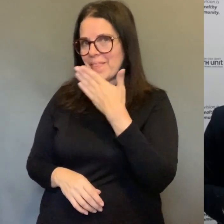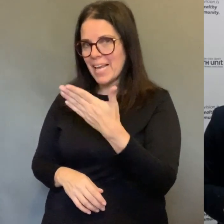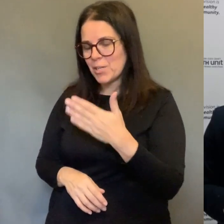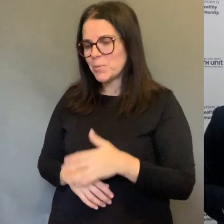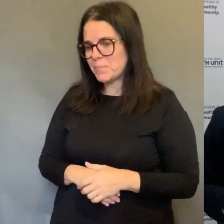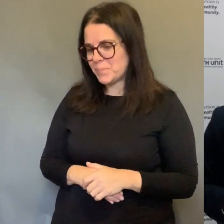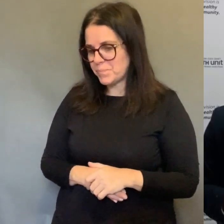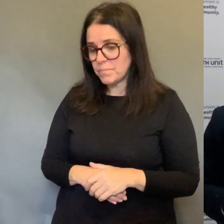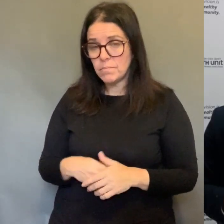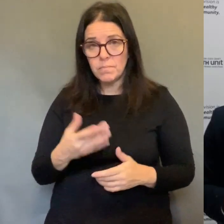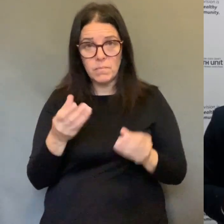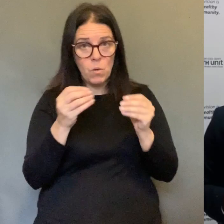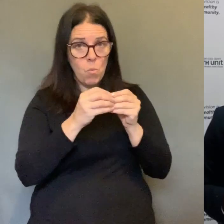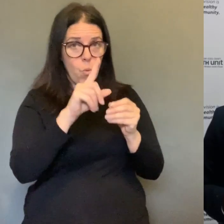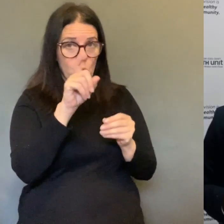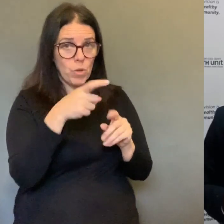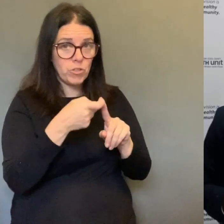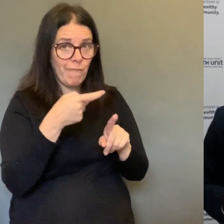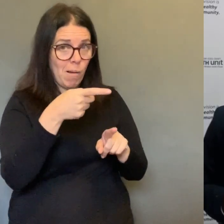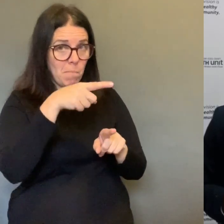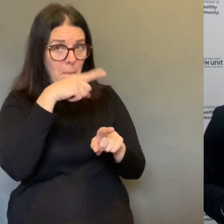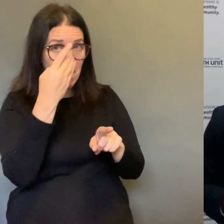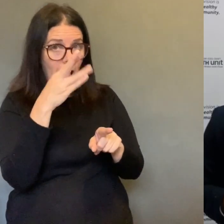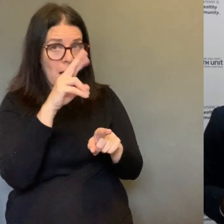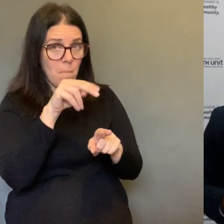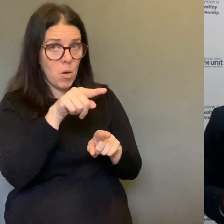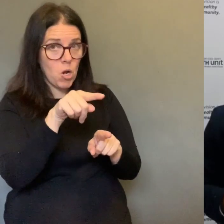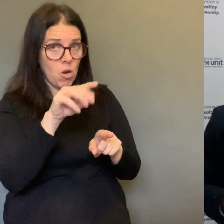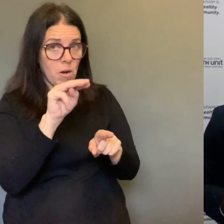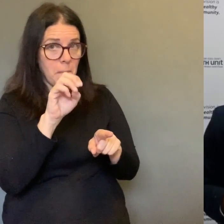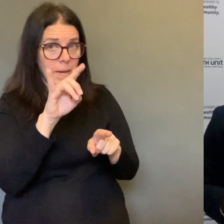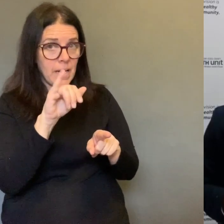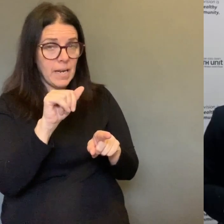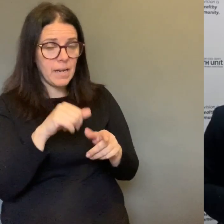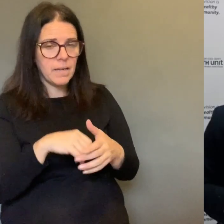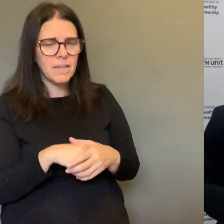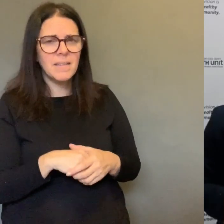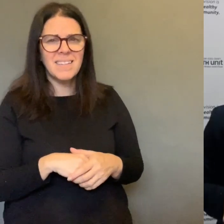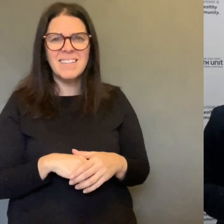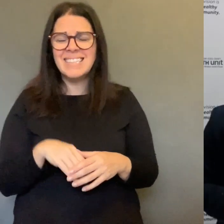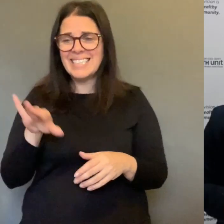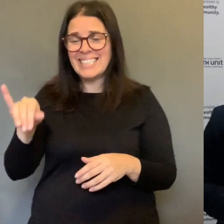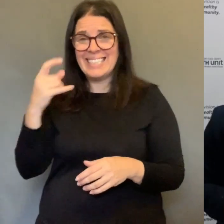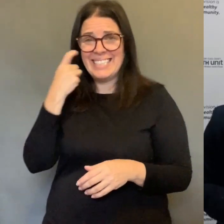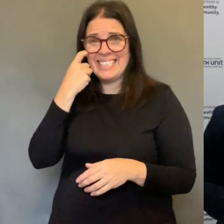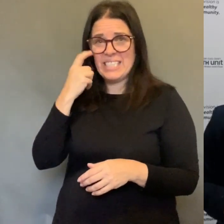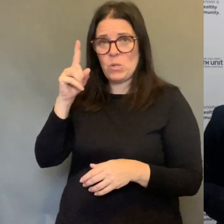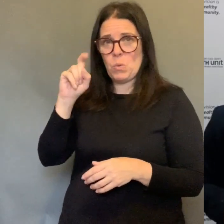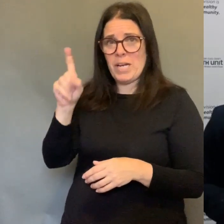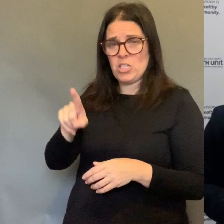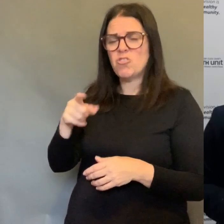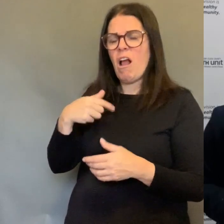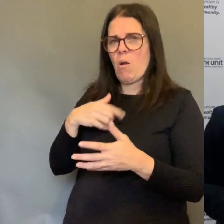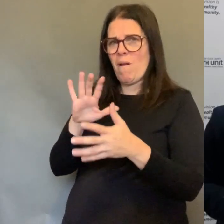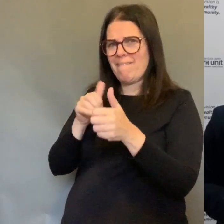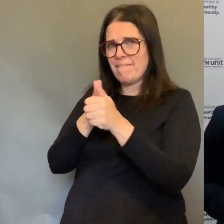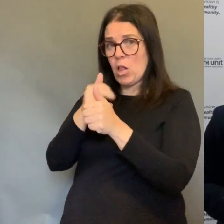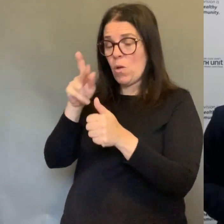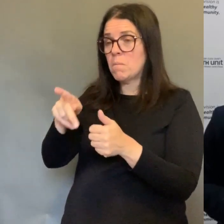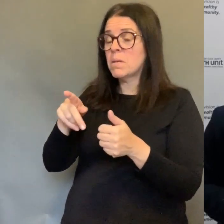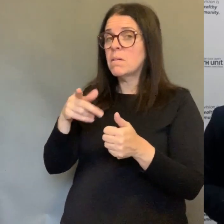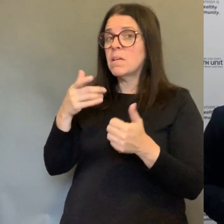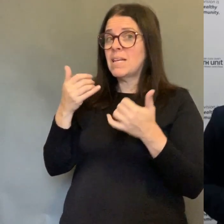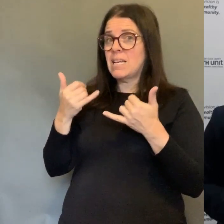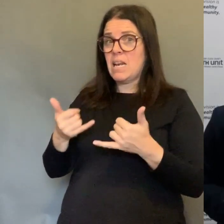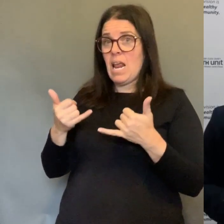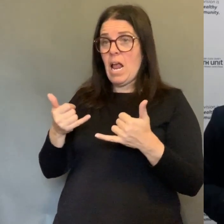to them to check the website to see if they are positive? We are following, and we will follow up all the